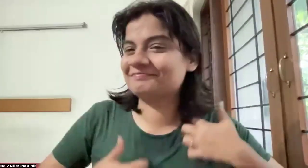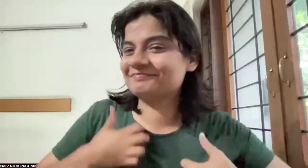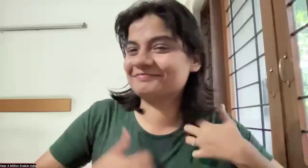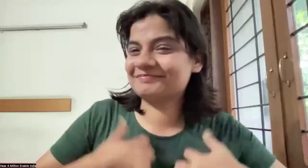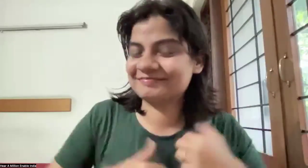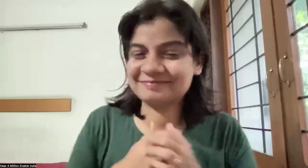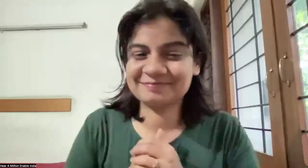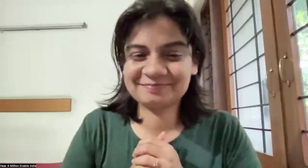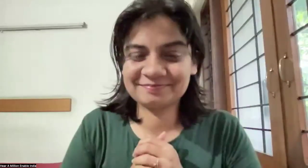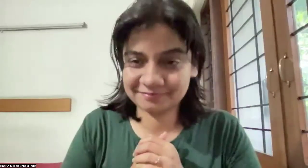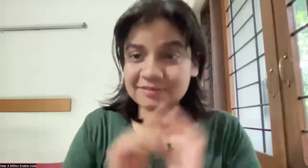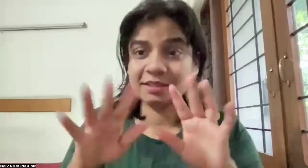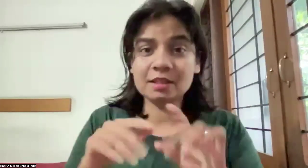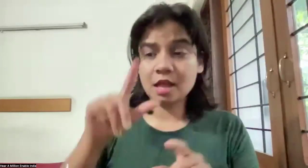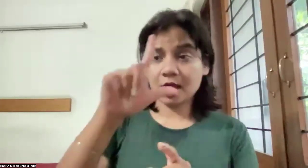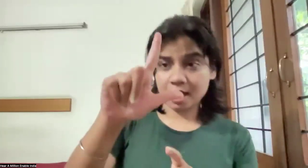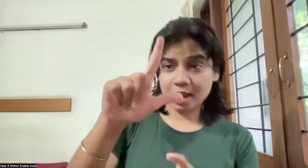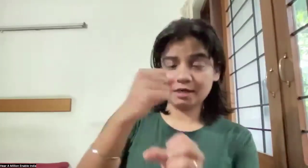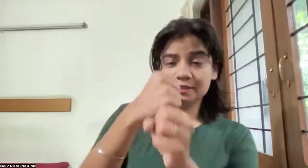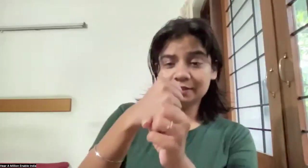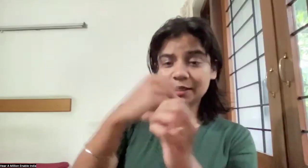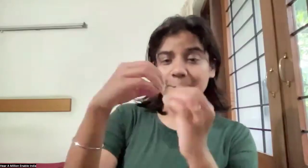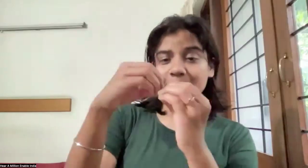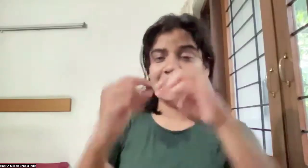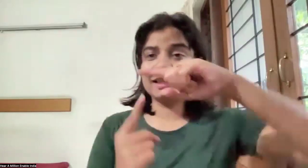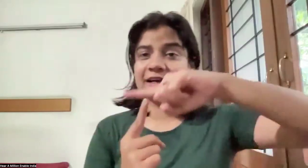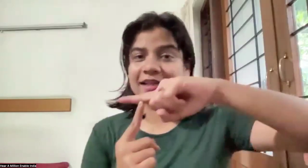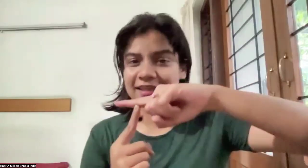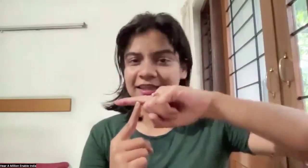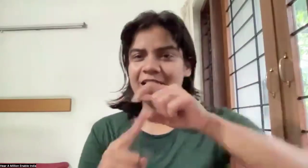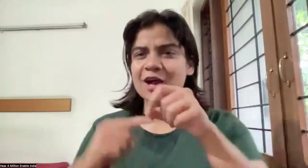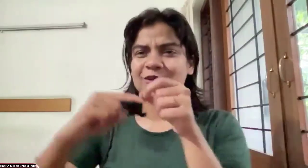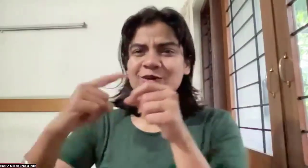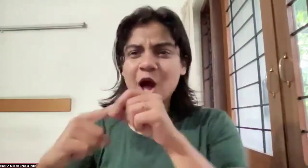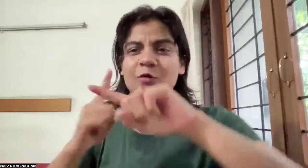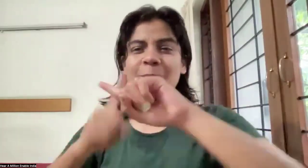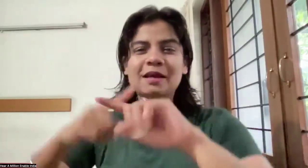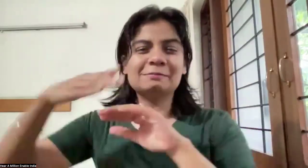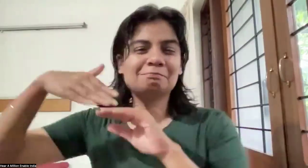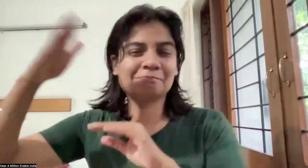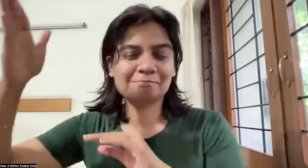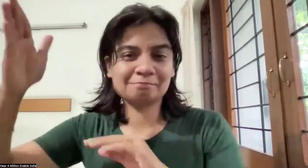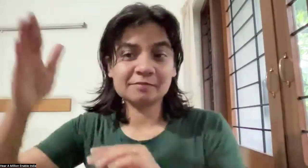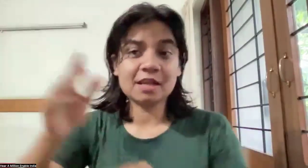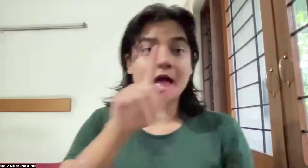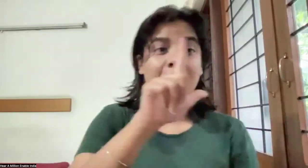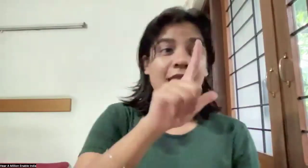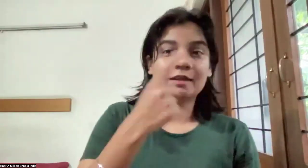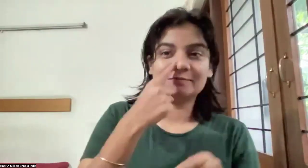being homosexual. So we are happy, and happy Pride Month to you all.